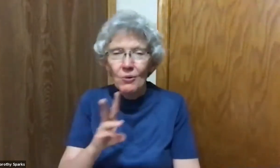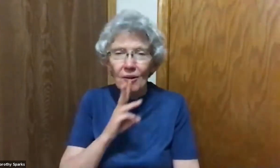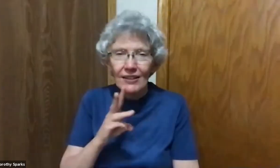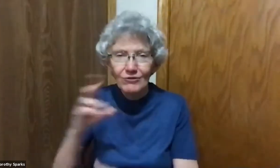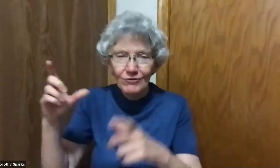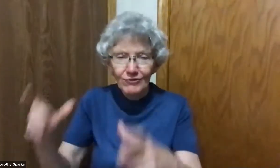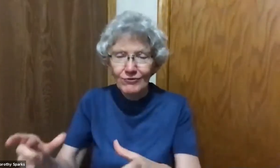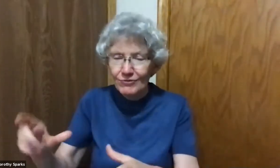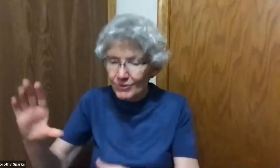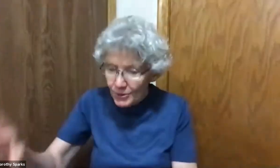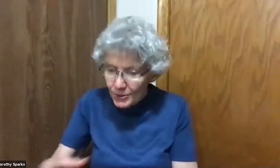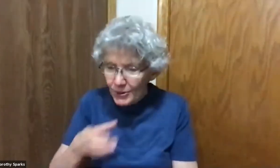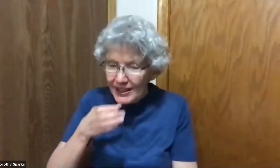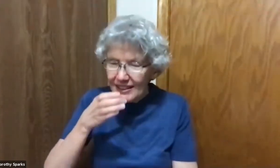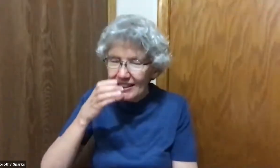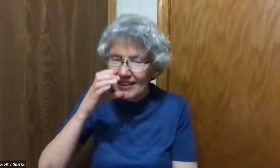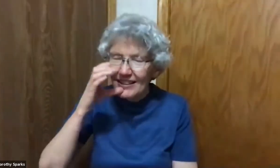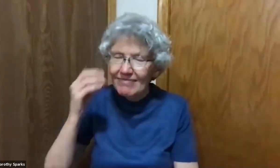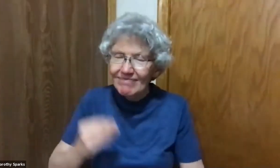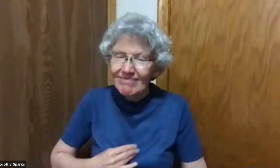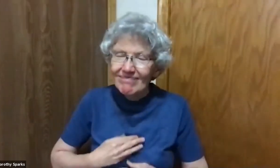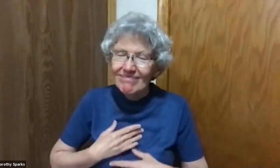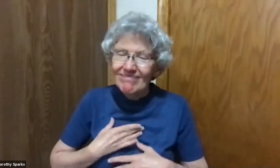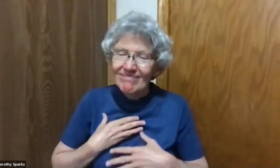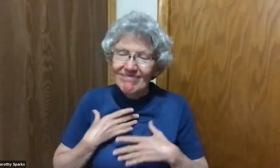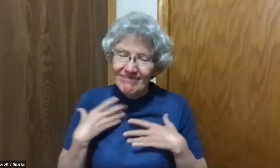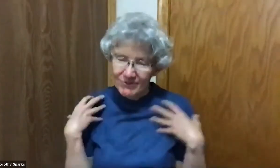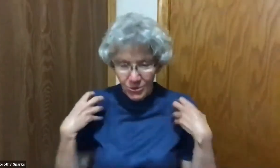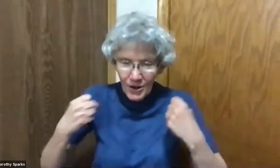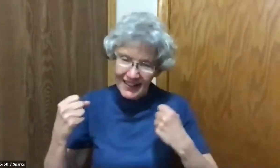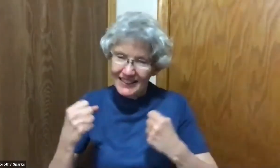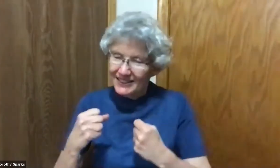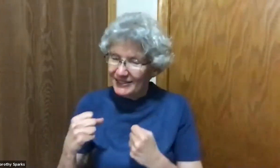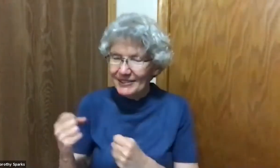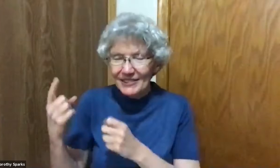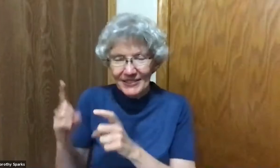He leads me to restful waters. He keeps me alive.